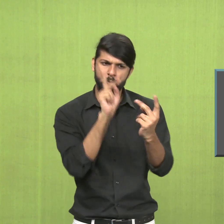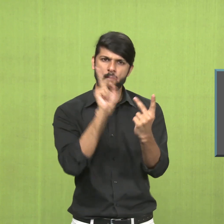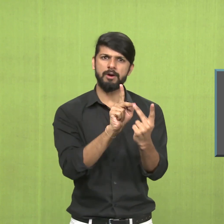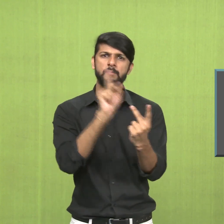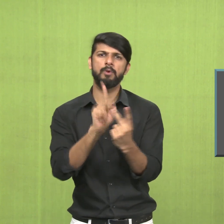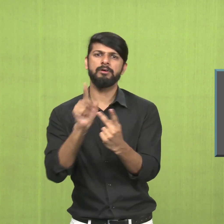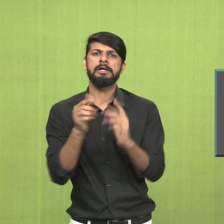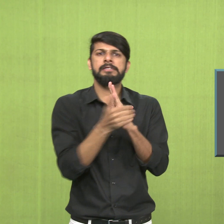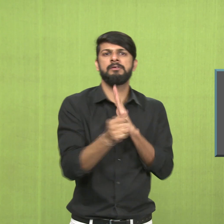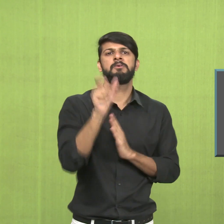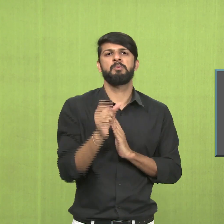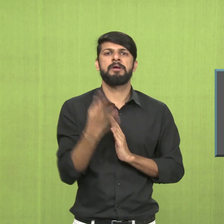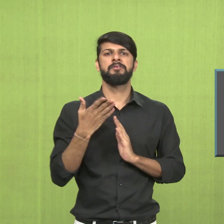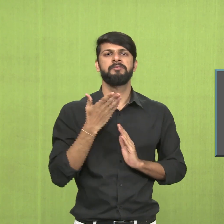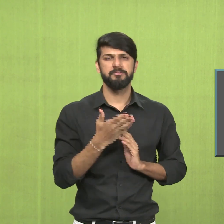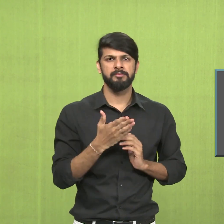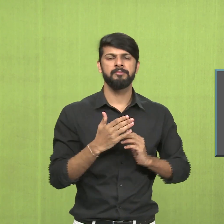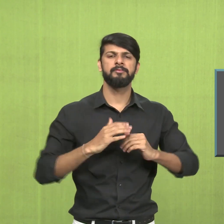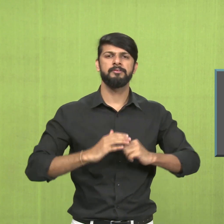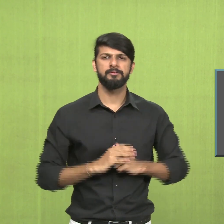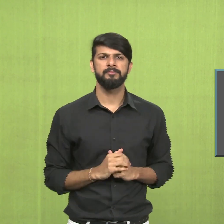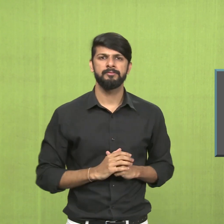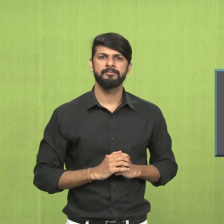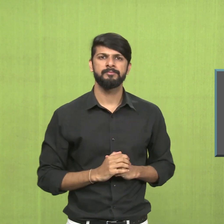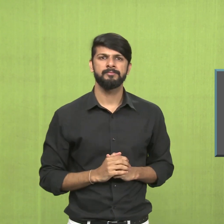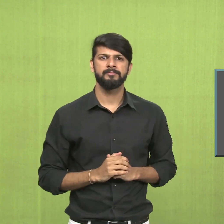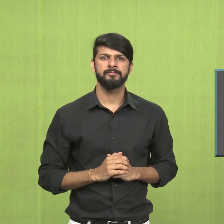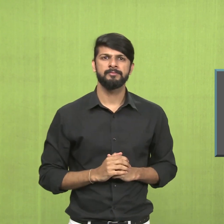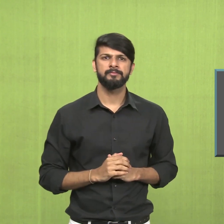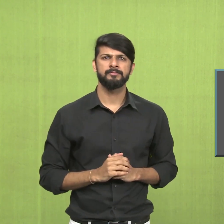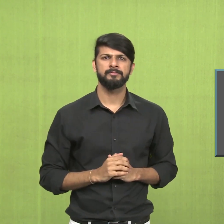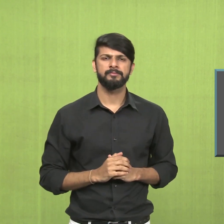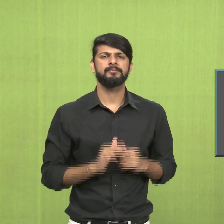is skillfully, correctly made and elegant.